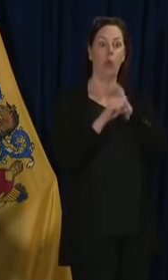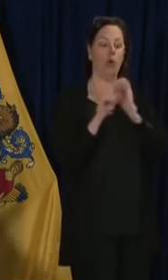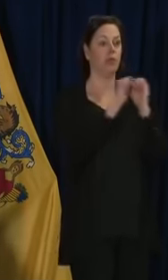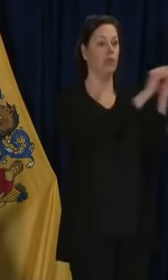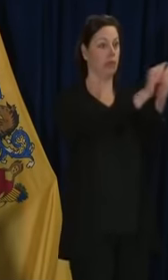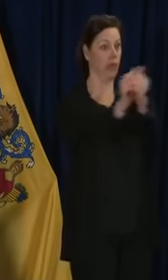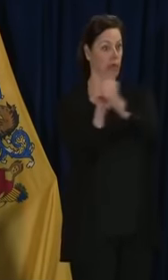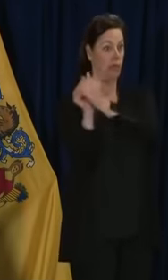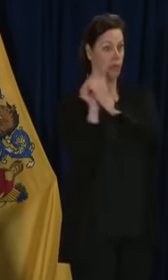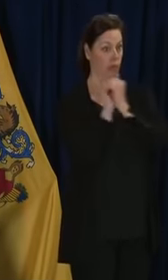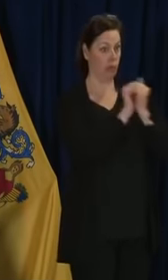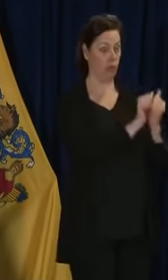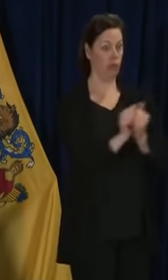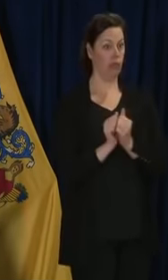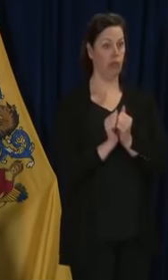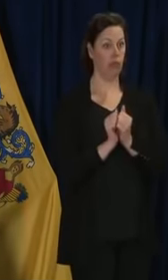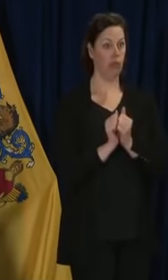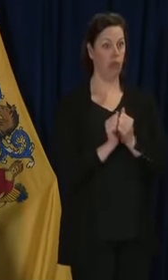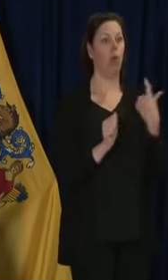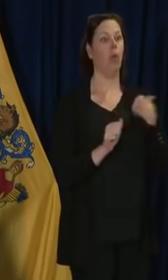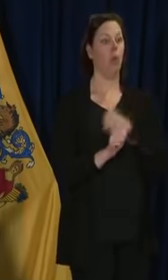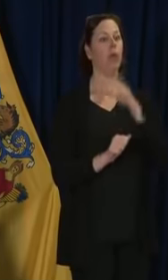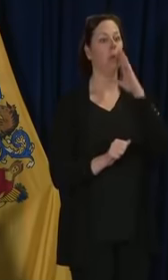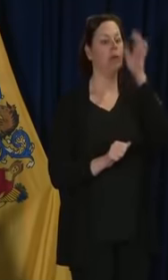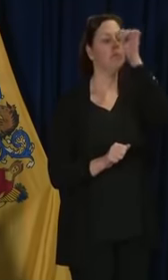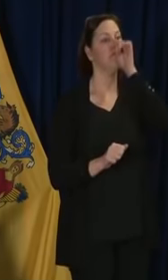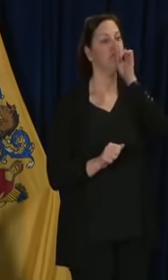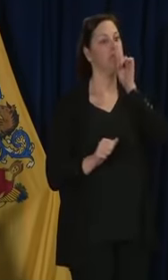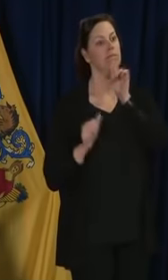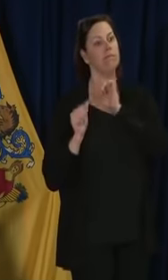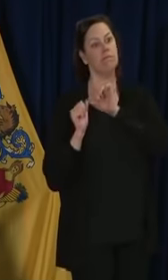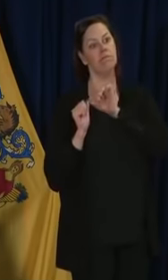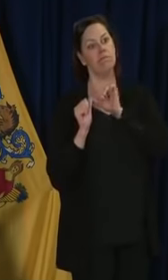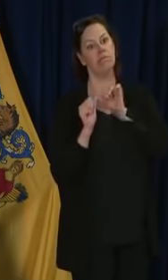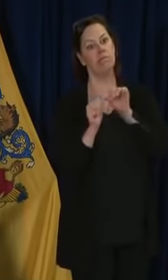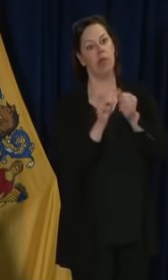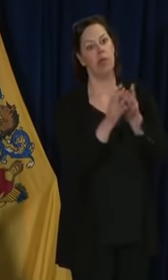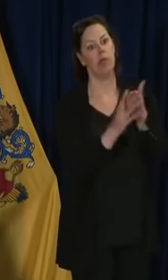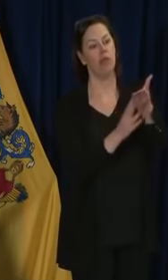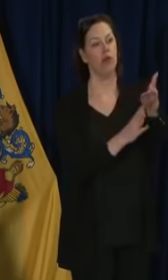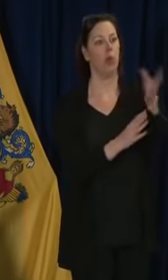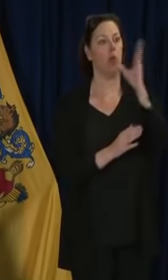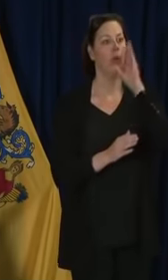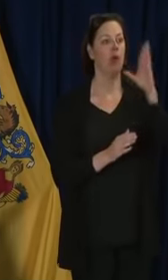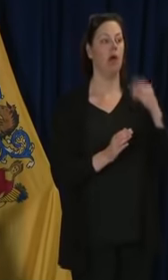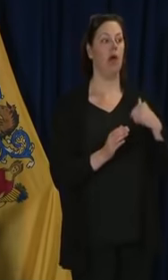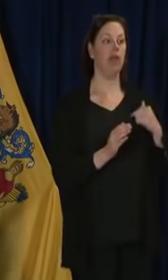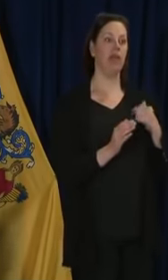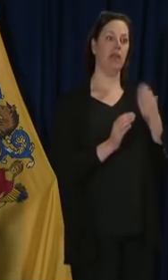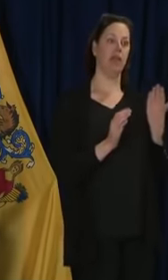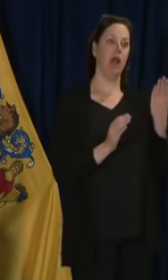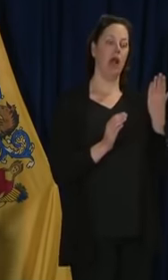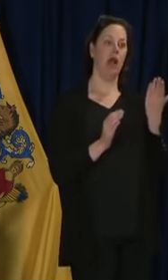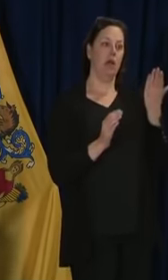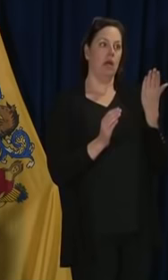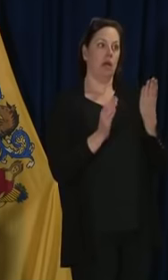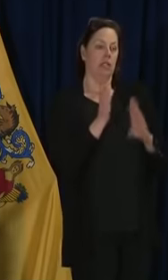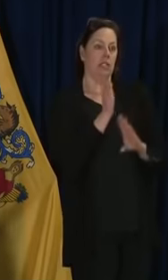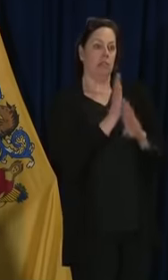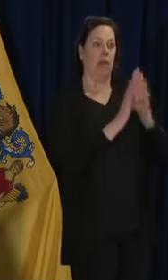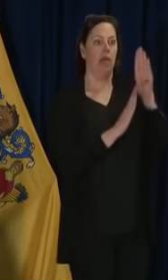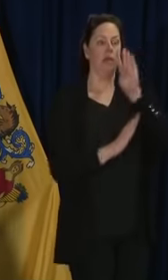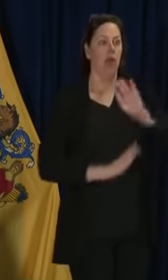and everybody with me, we'll get through this. We will break the back of this. We will flatten the curve. We'll take the pressure off our